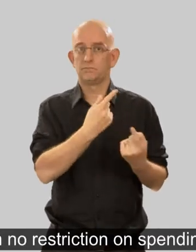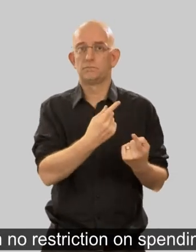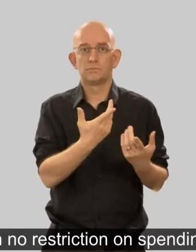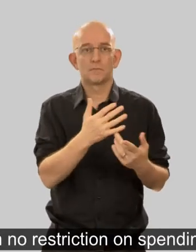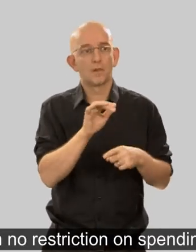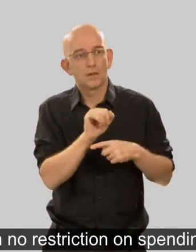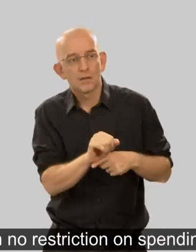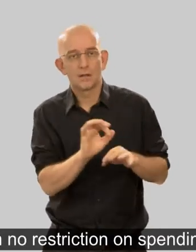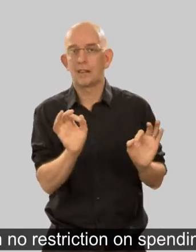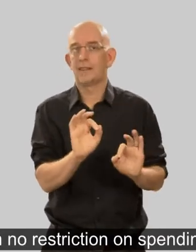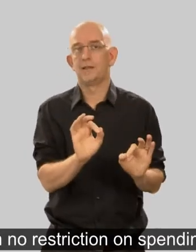with no restriction on spending.